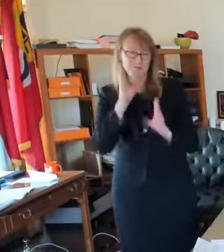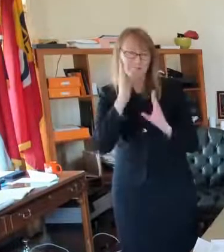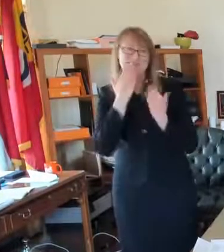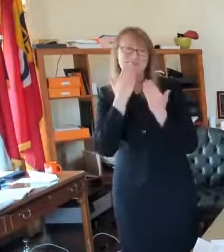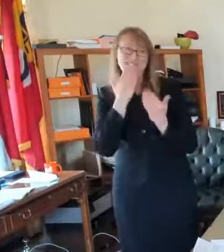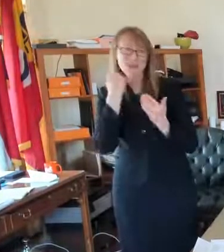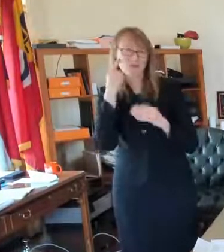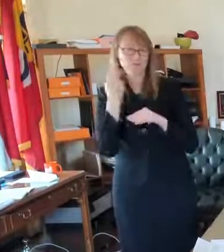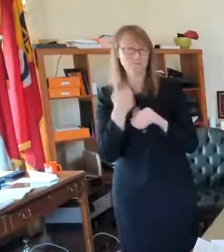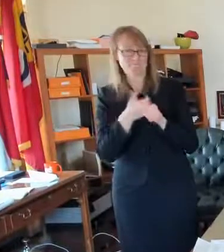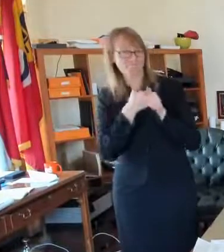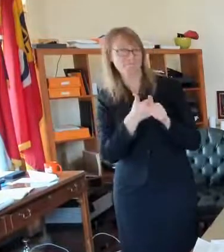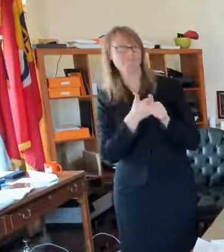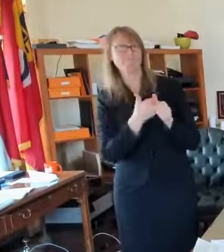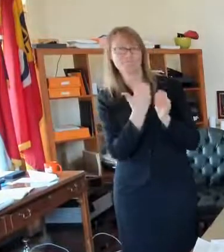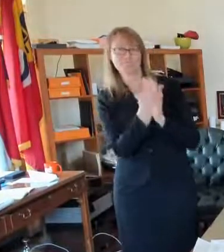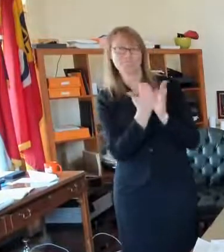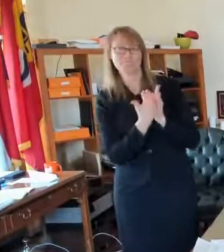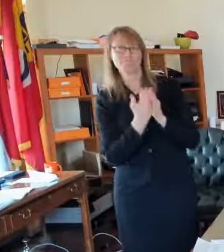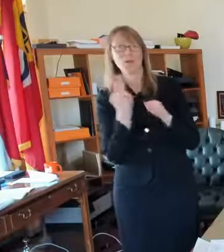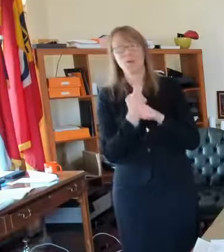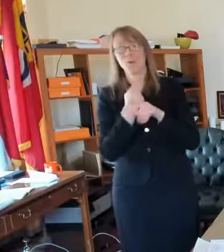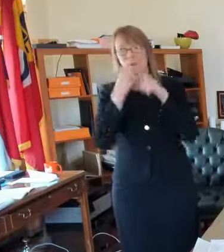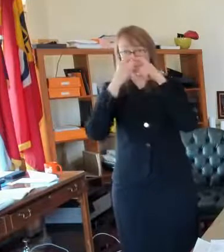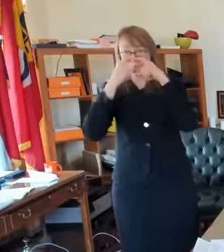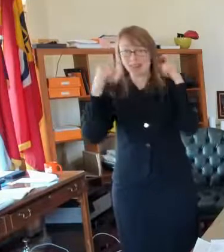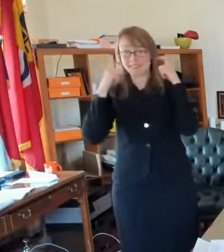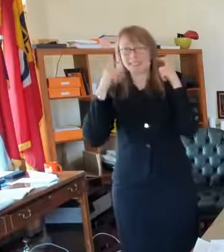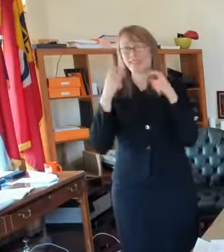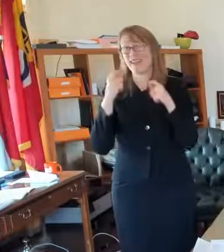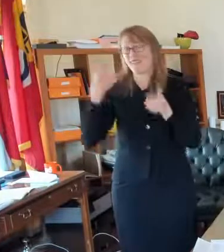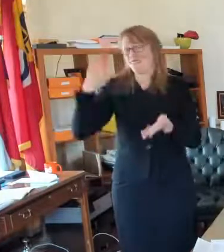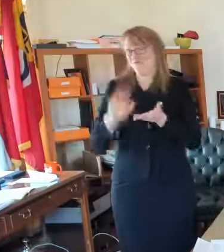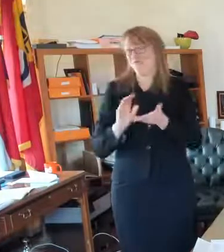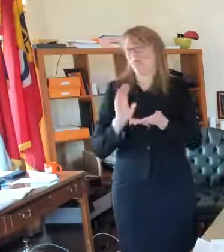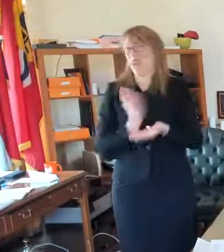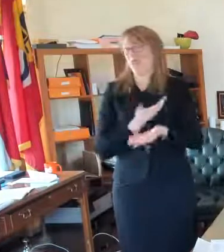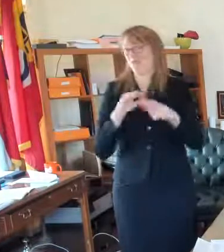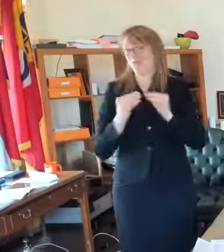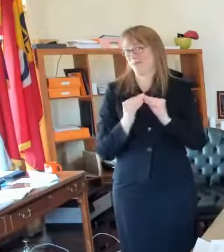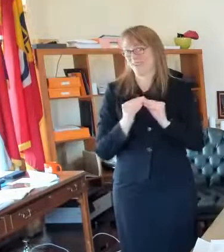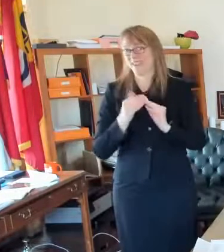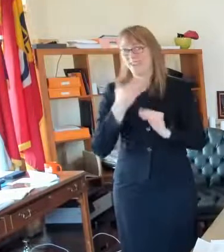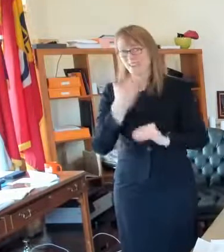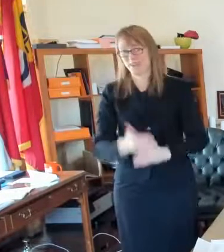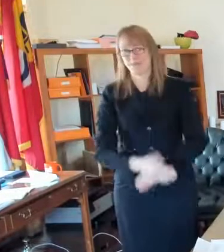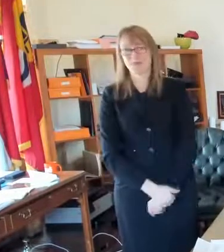wearing your masks and making St. Louis's numbers the best possible. Thank you.